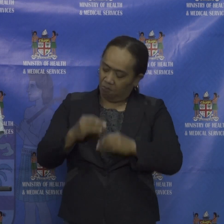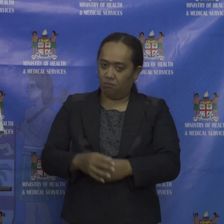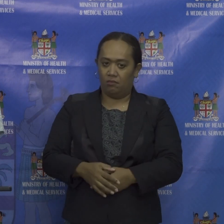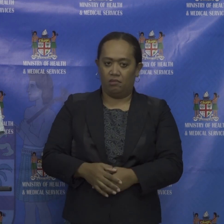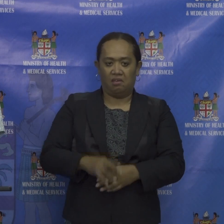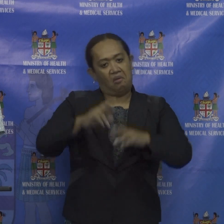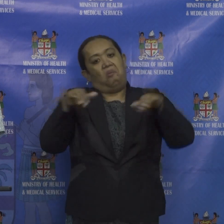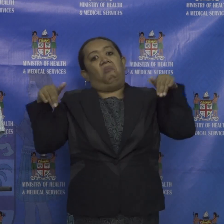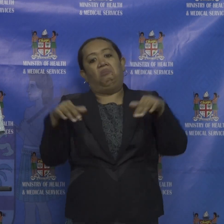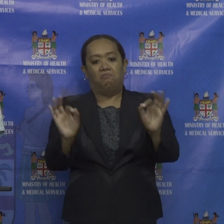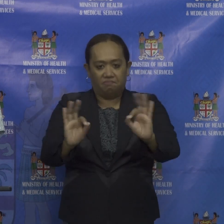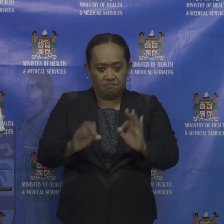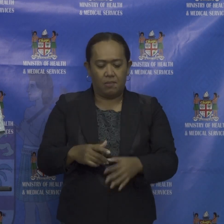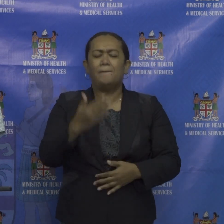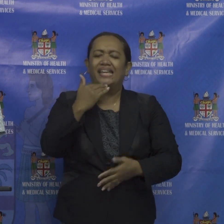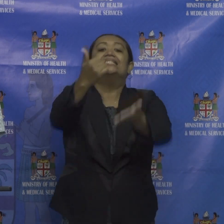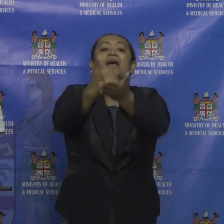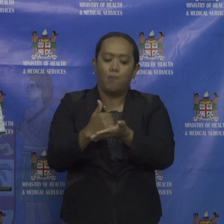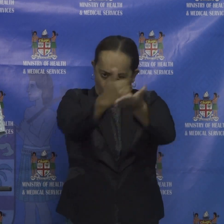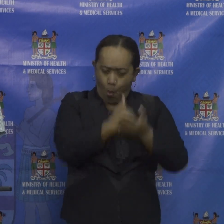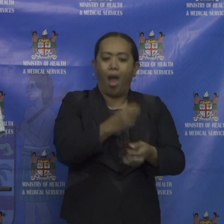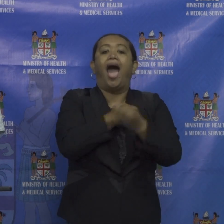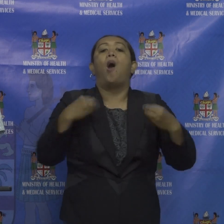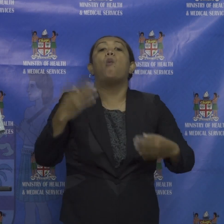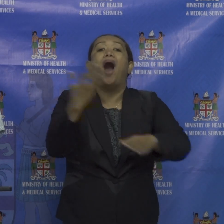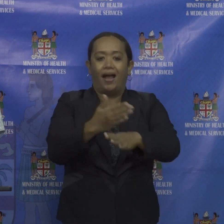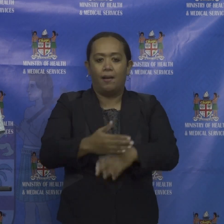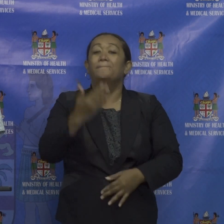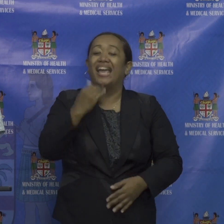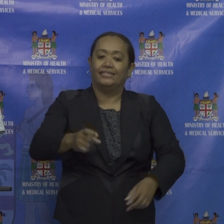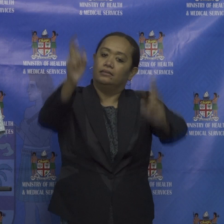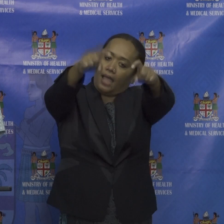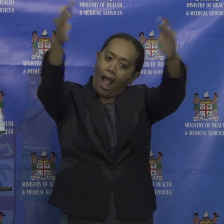this work. Please stay home.